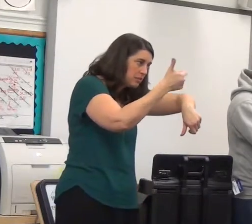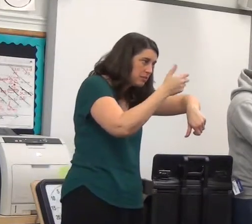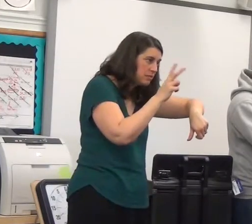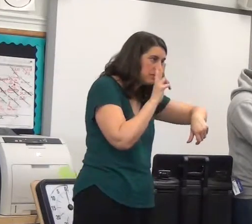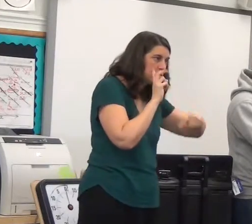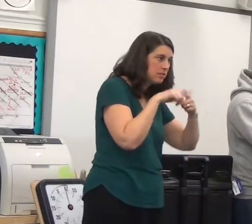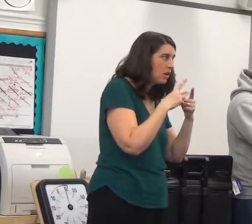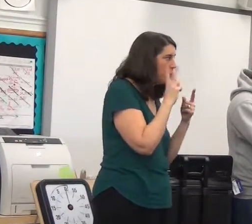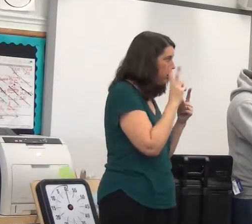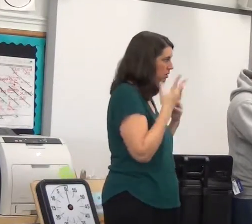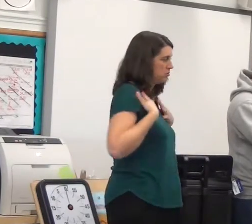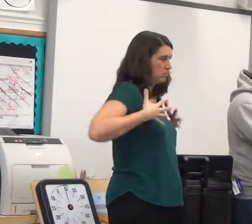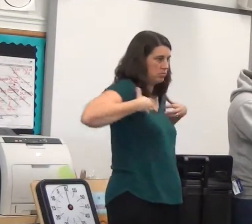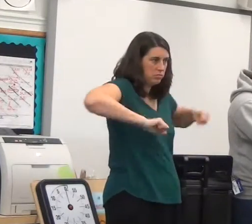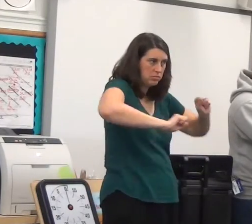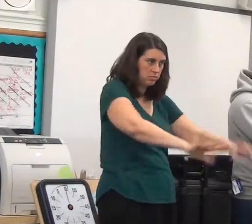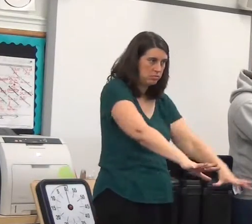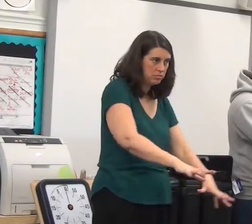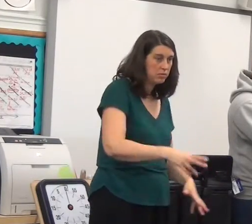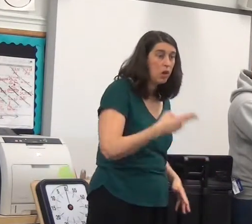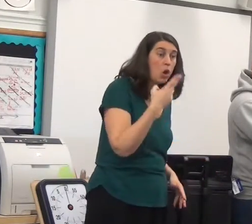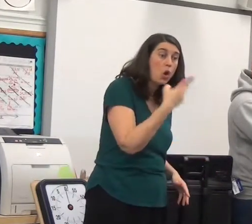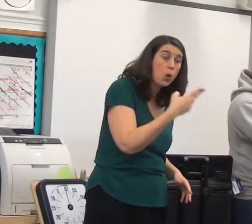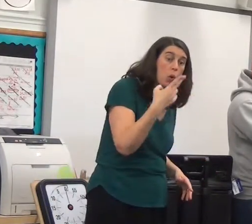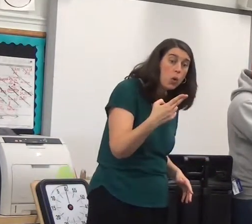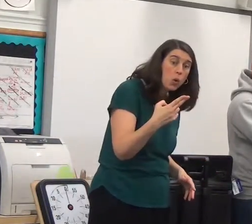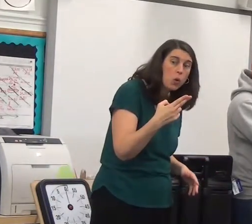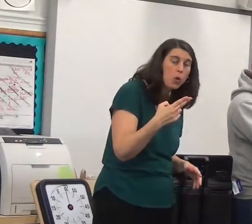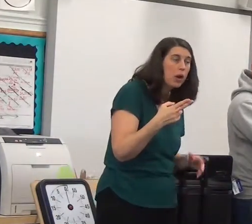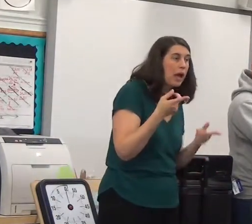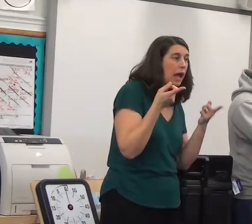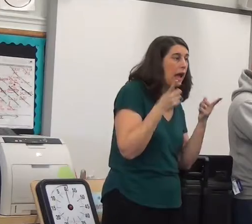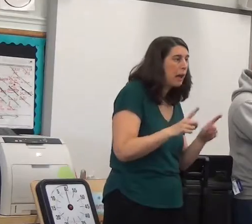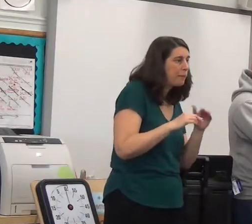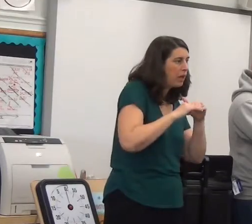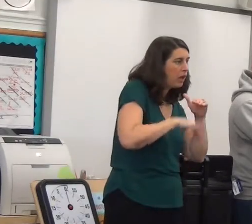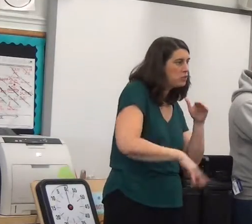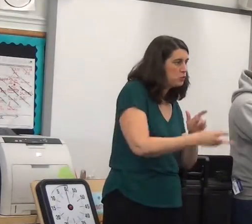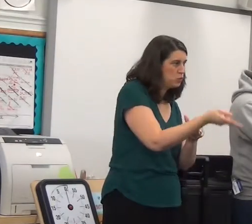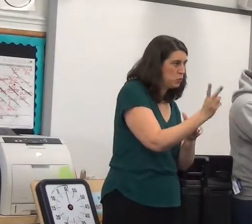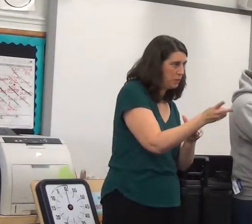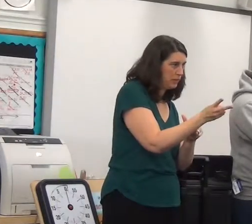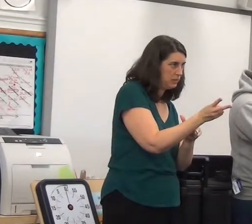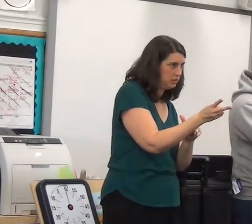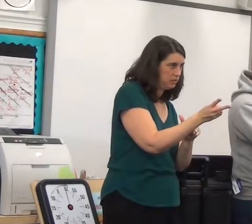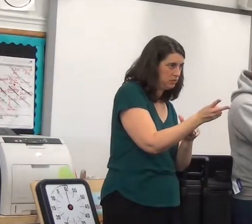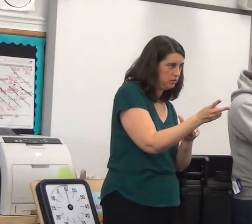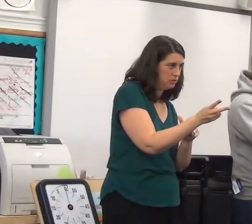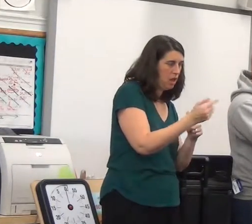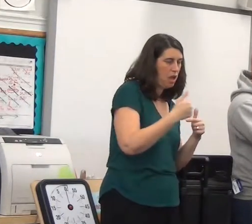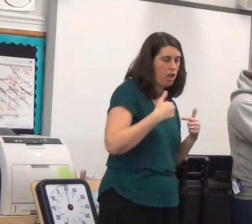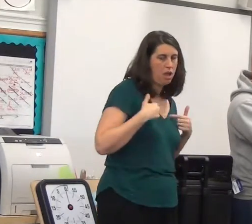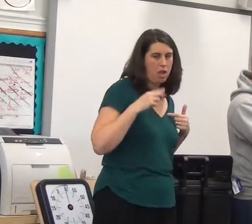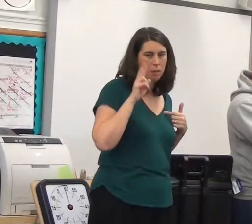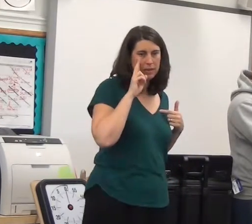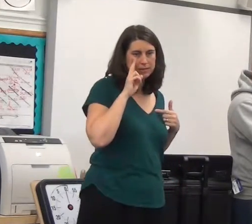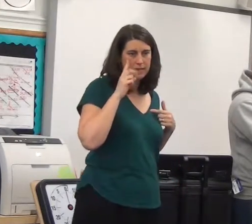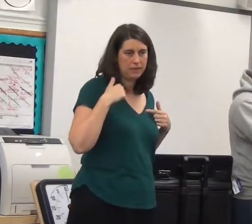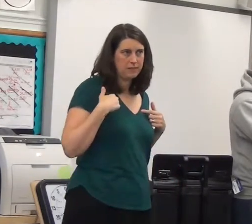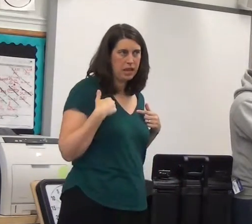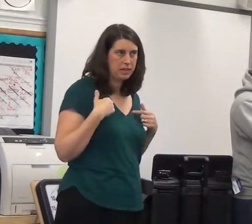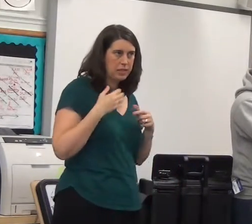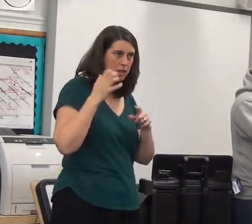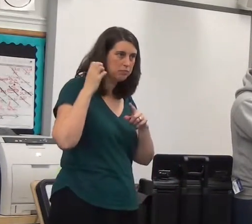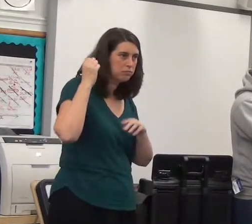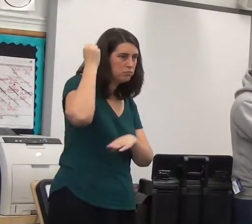escape. Houdini used to do this in just under 2 minutes. I'm going to see if I can break